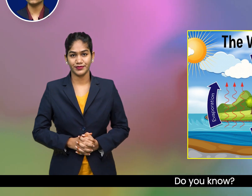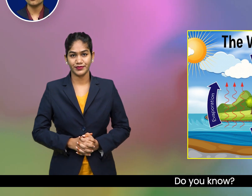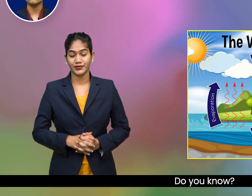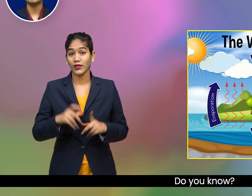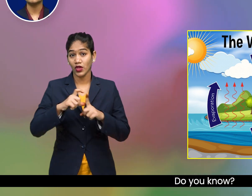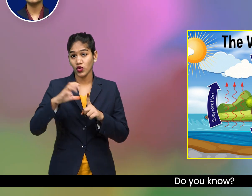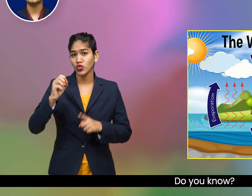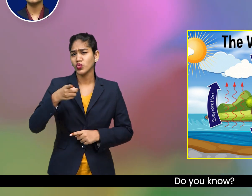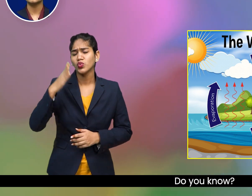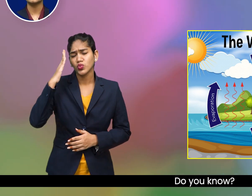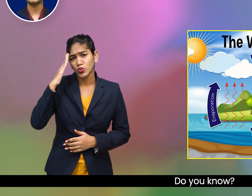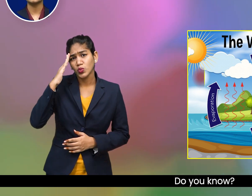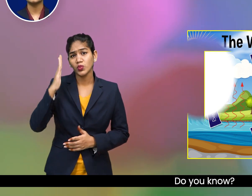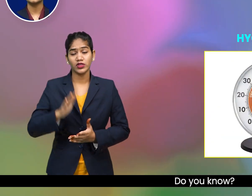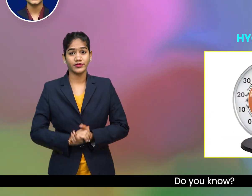Do you know?